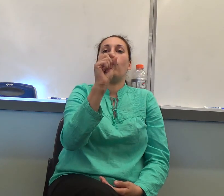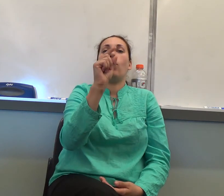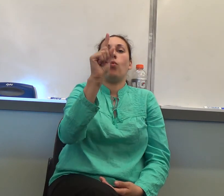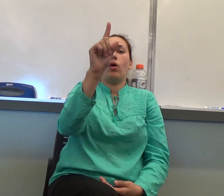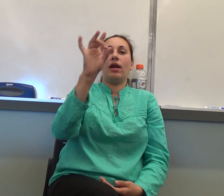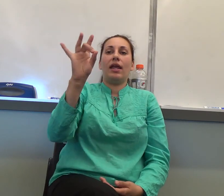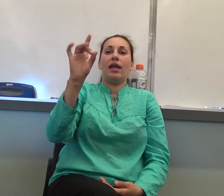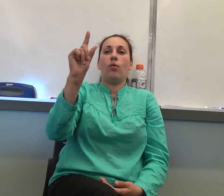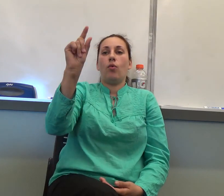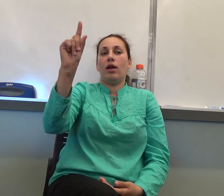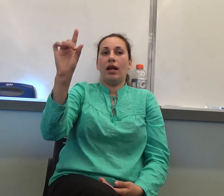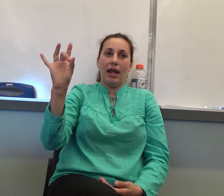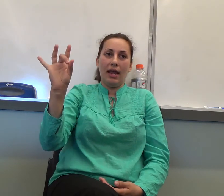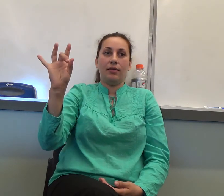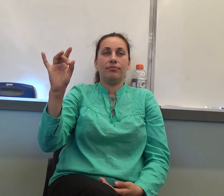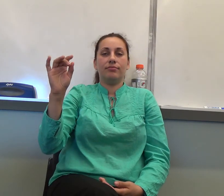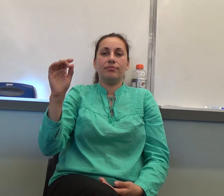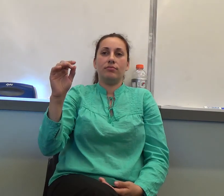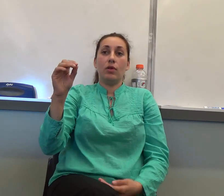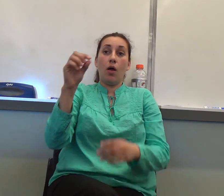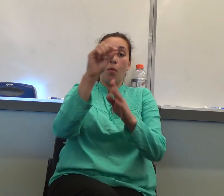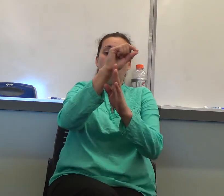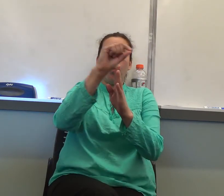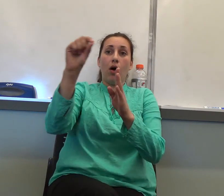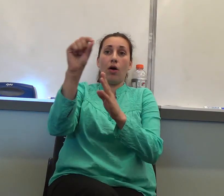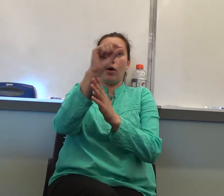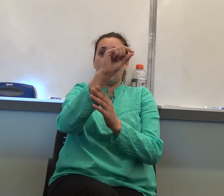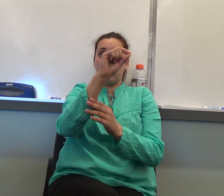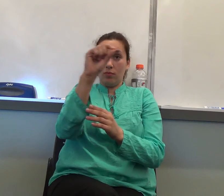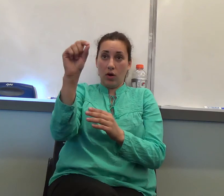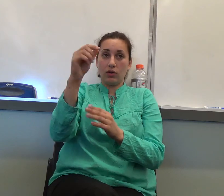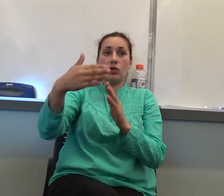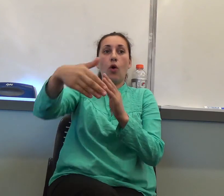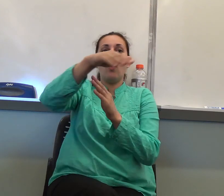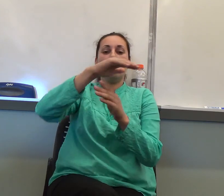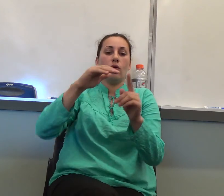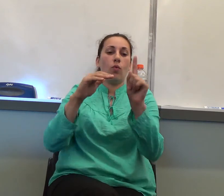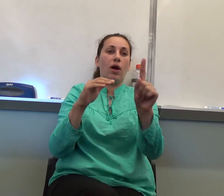repeats, okay? You don't put the bar over the same. This is part of 1H.